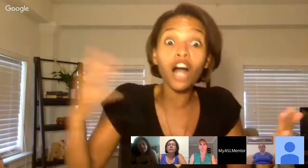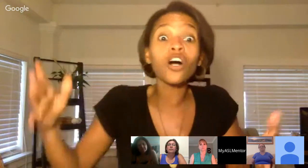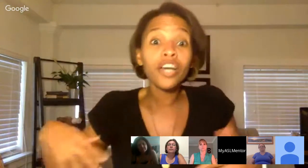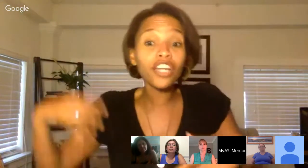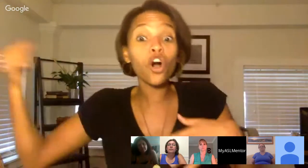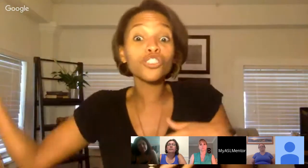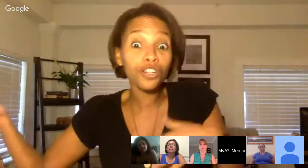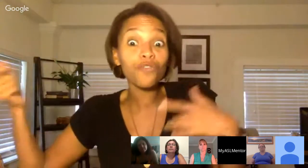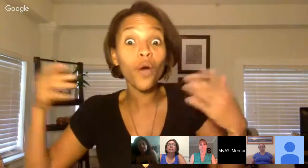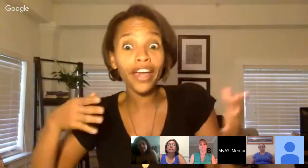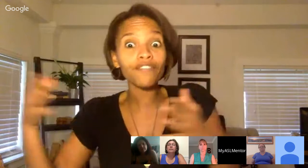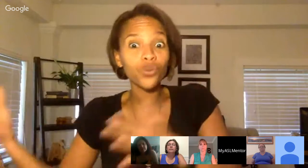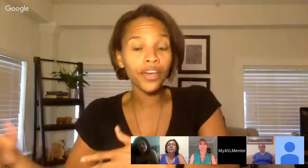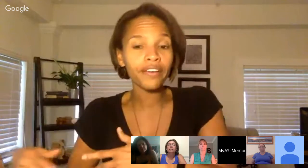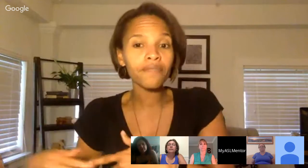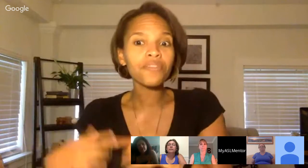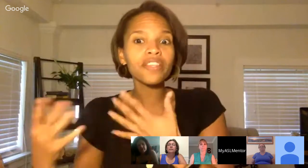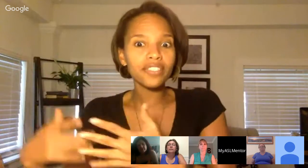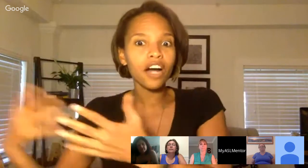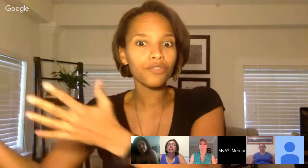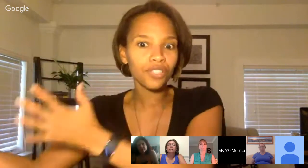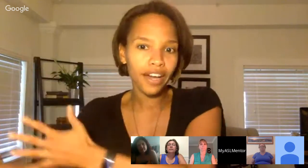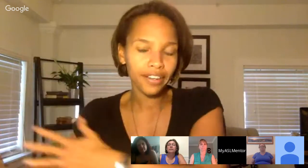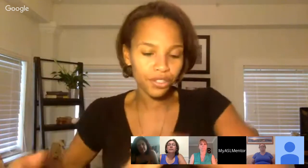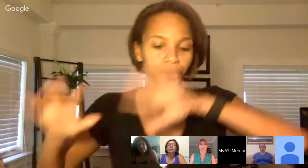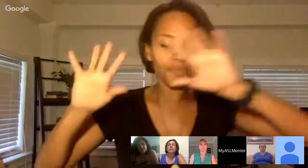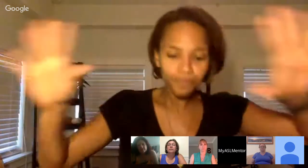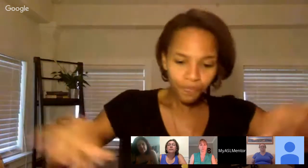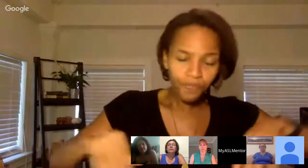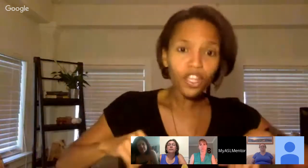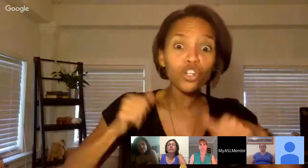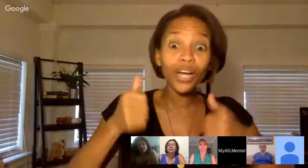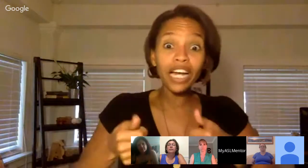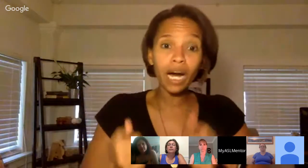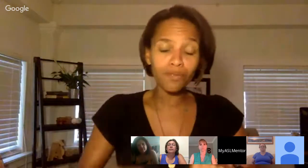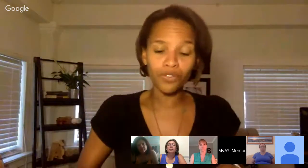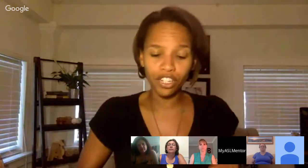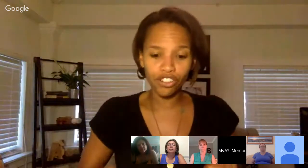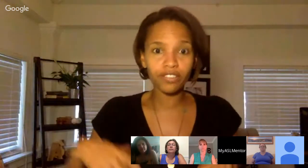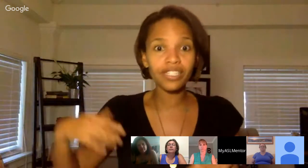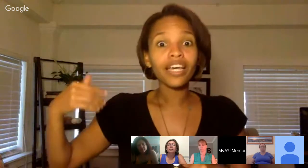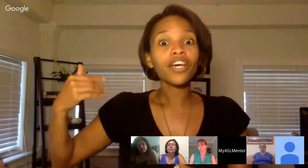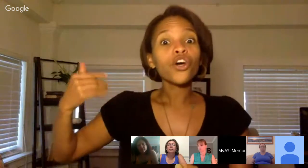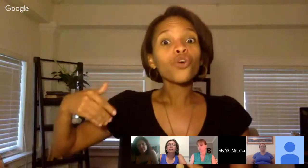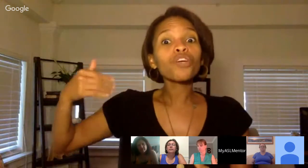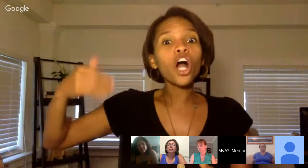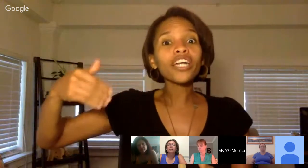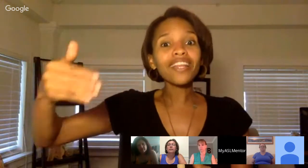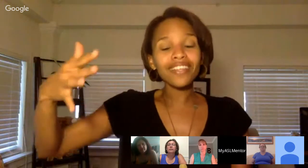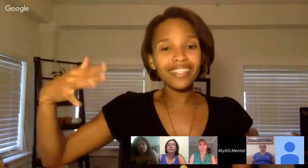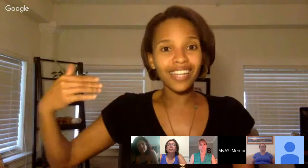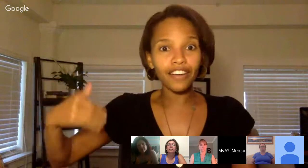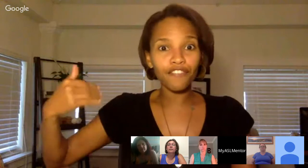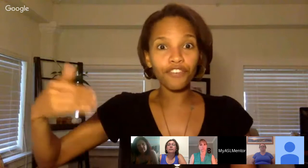have an alternative way of doing this other sign. So great observations.